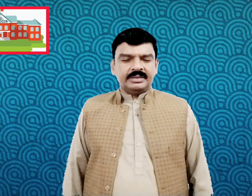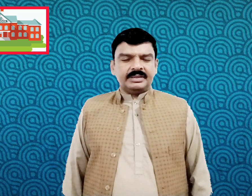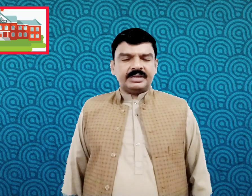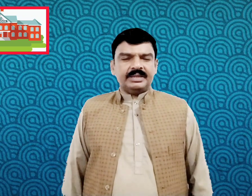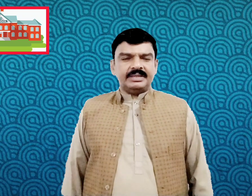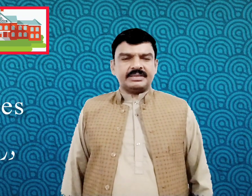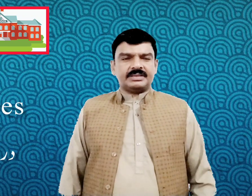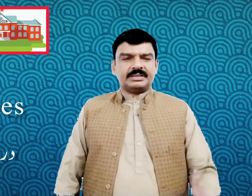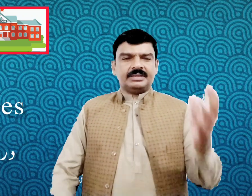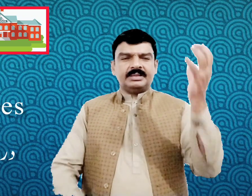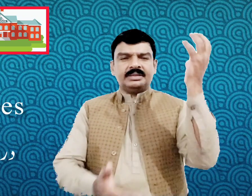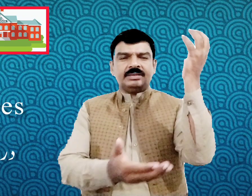trees,